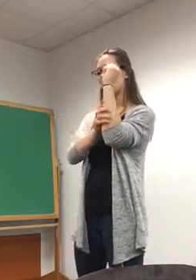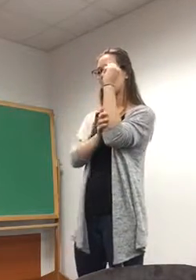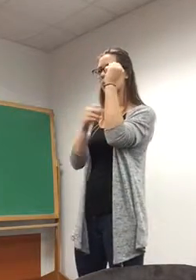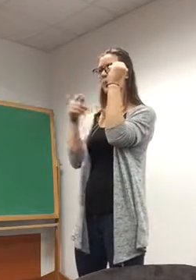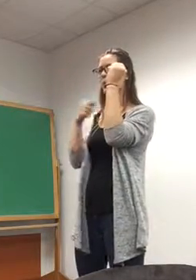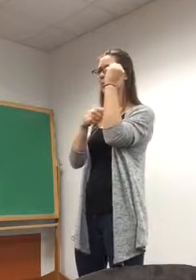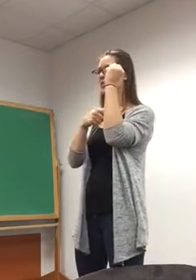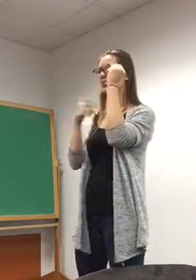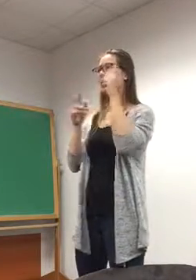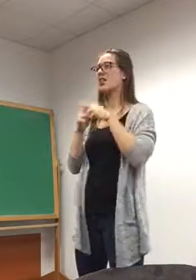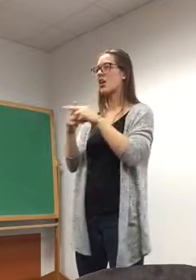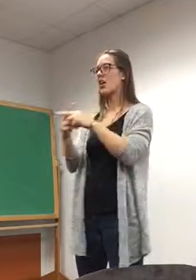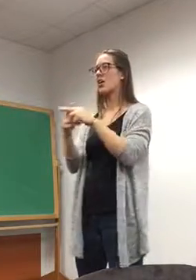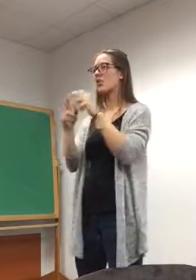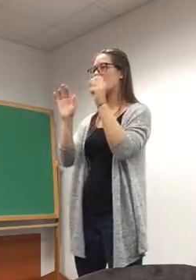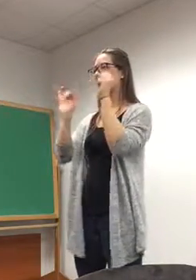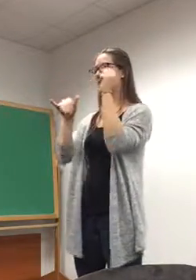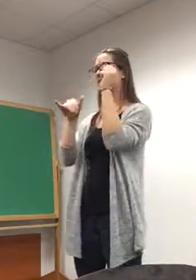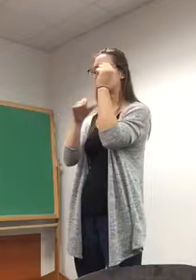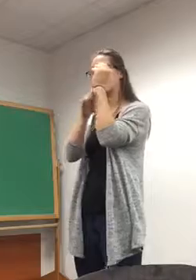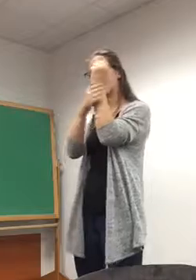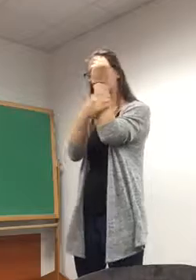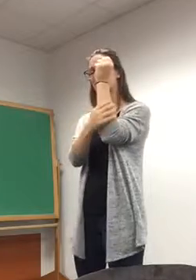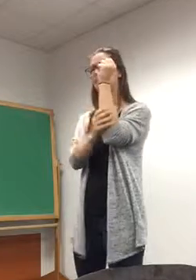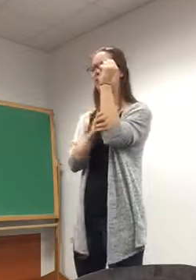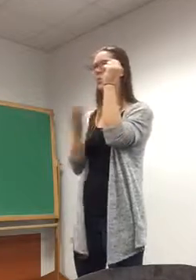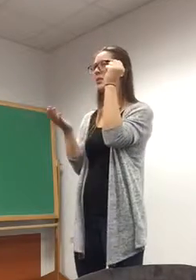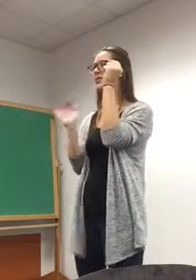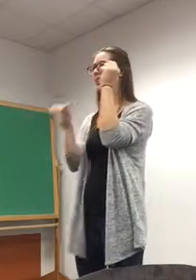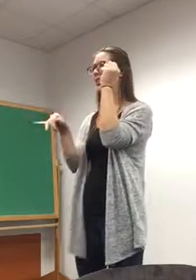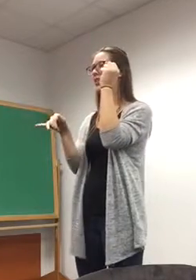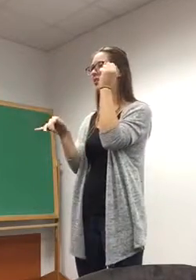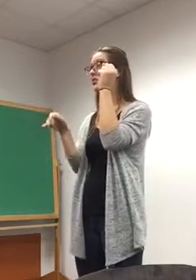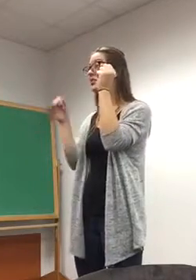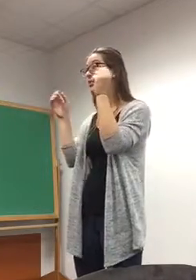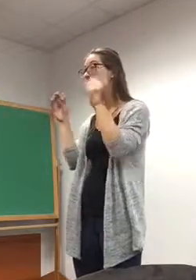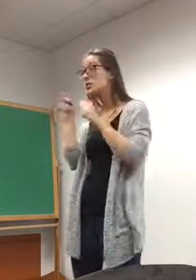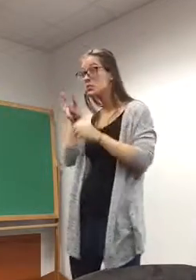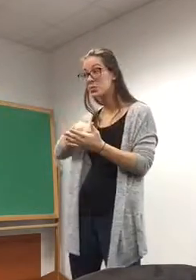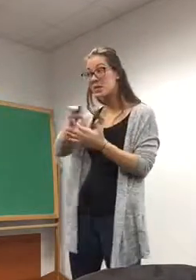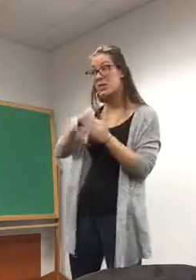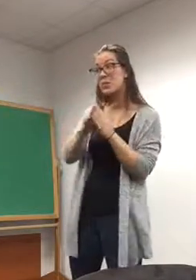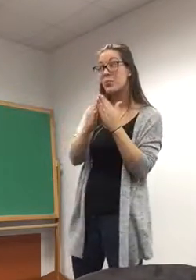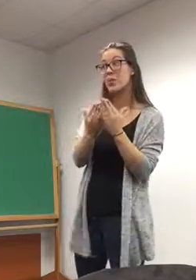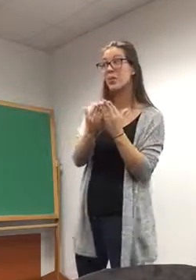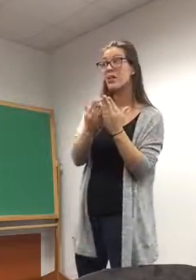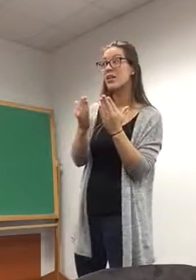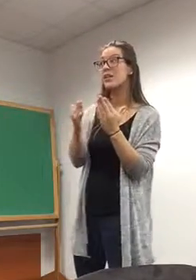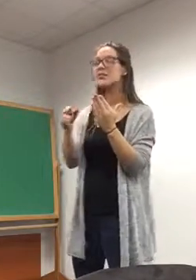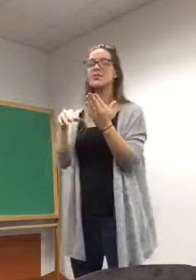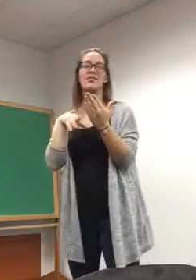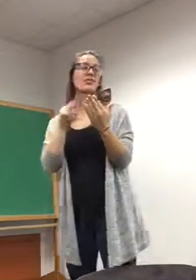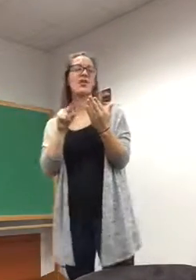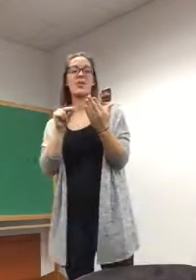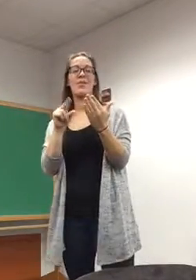this sleeve? Does anybody look ahead in their book? No. No. Oh. Everybody say the word. Just a